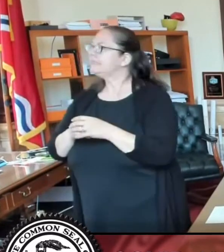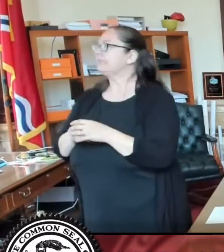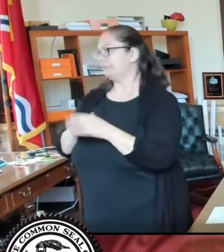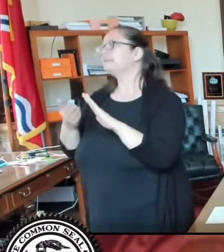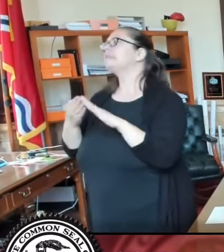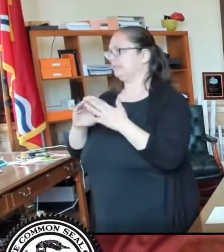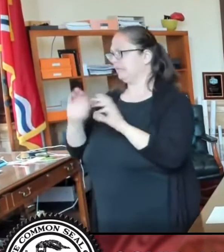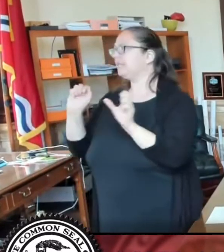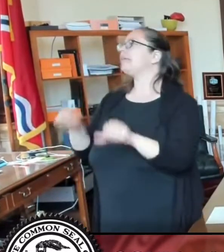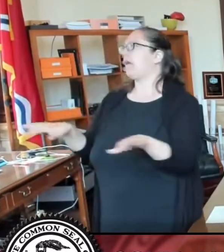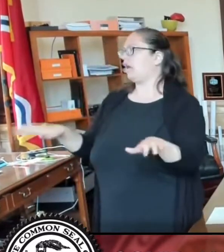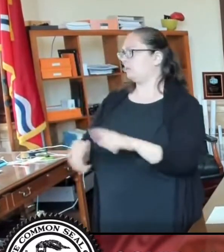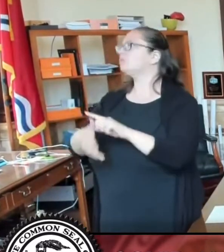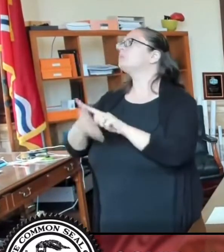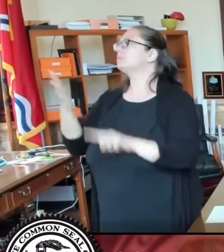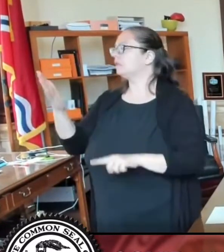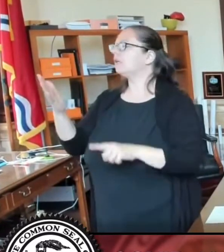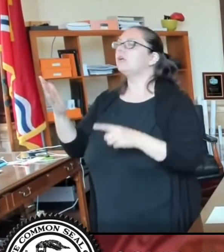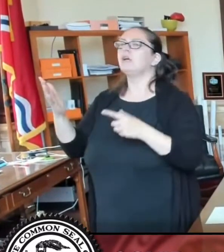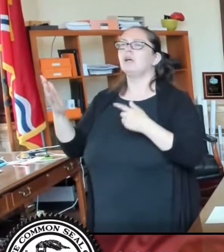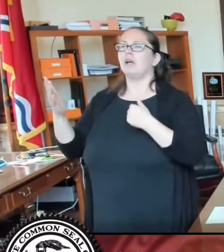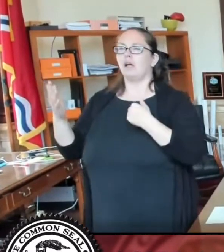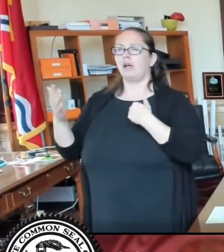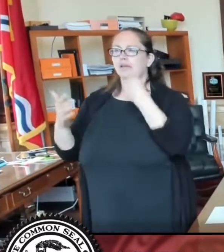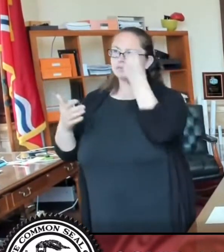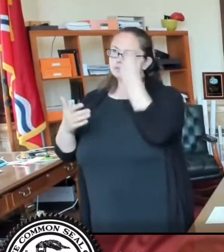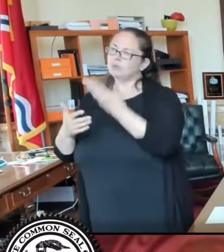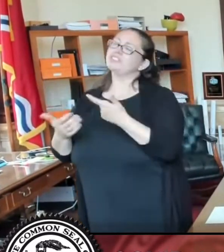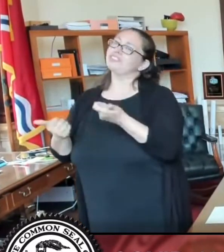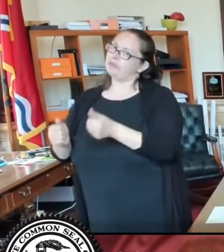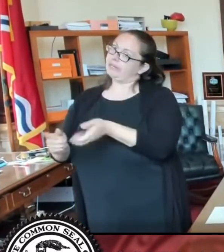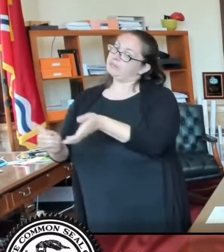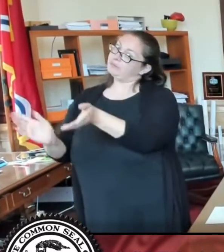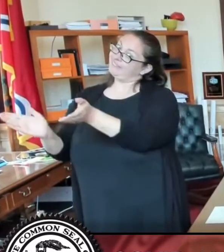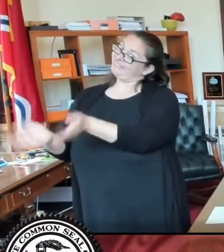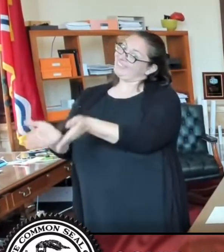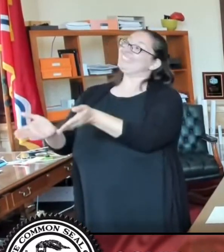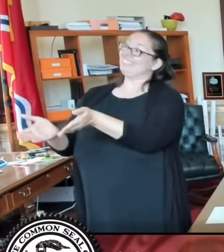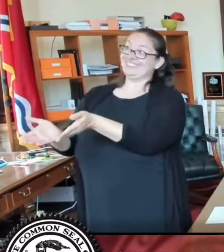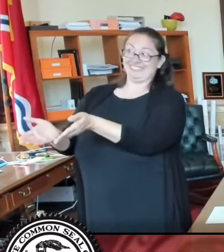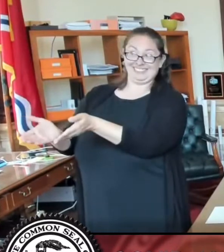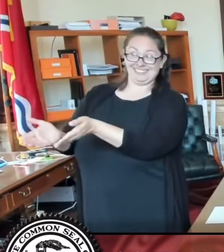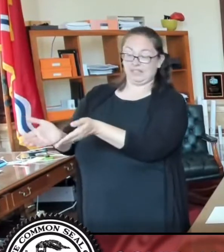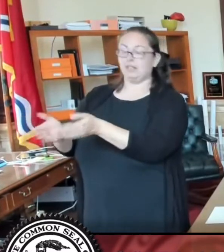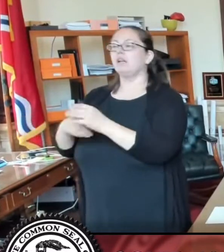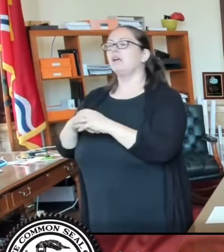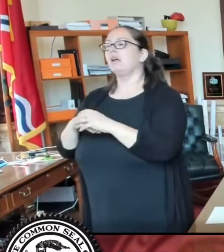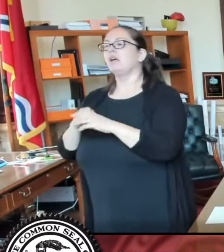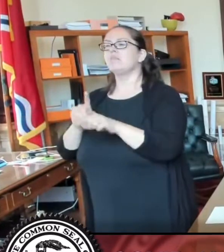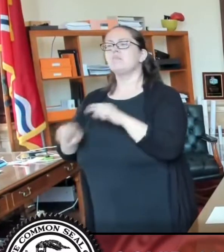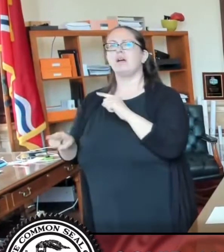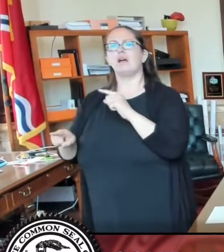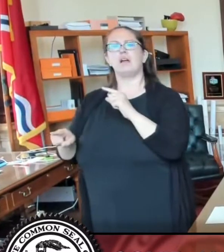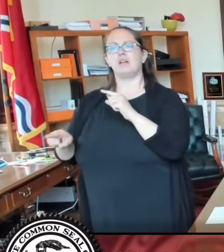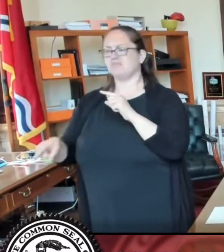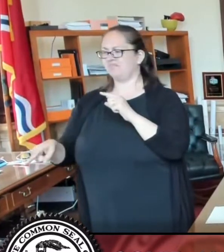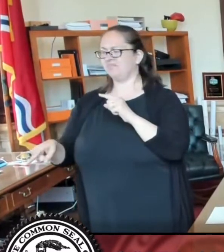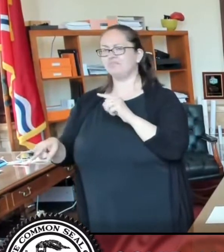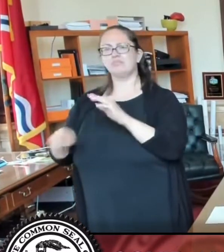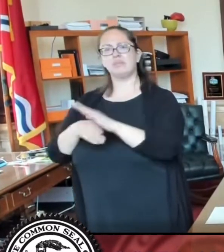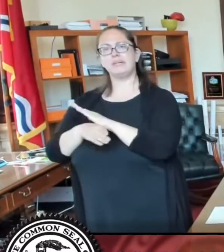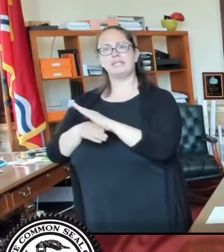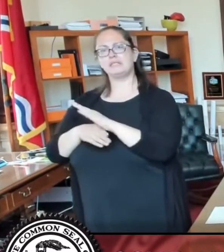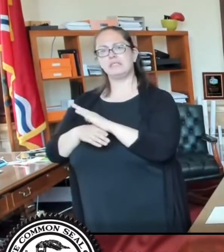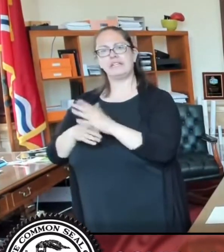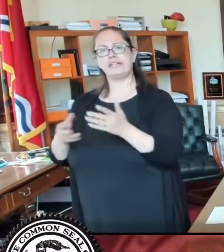do. We're, as I think I've said a number of times, trying to use persuasion. If there is a business that you think is not enforcing